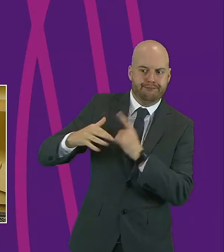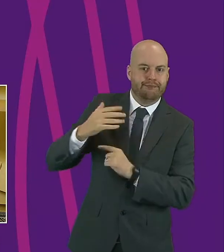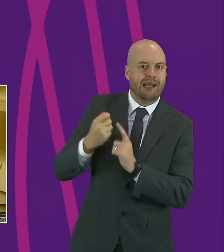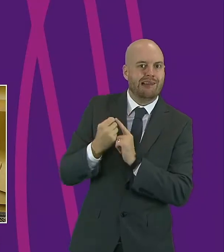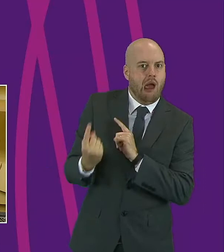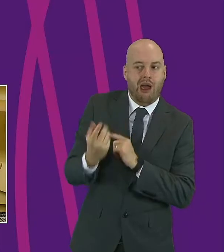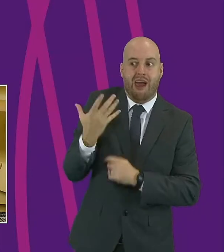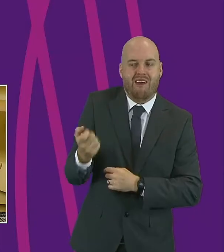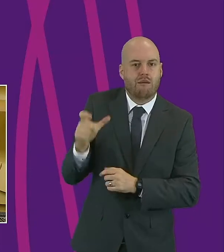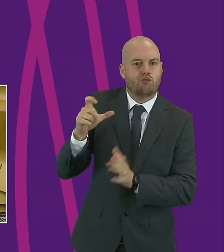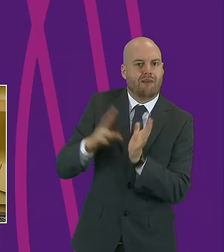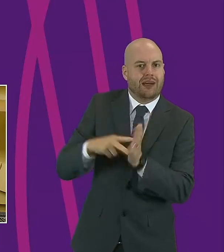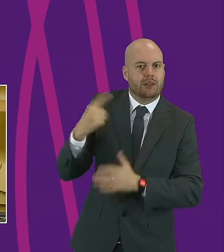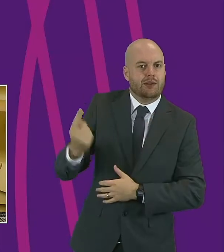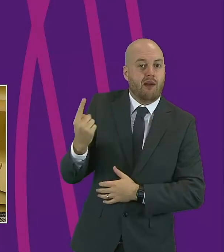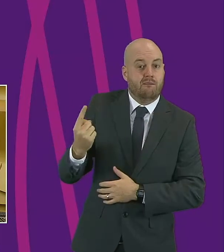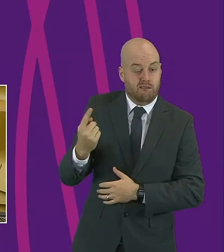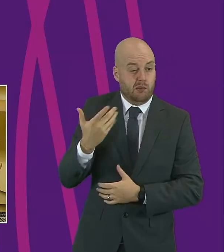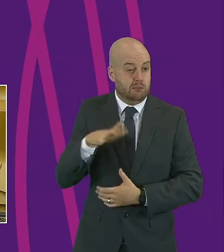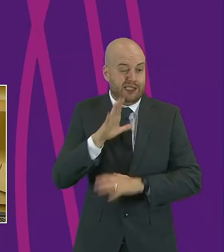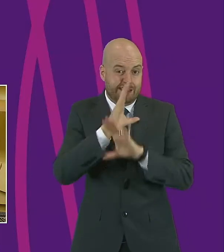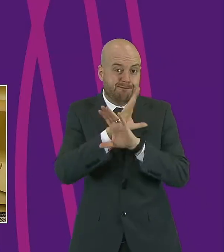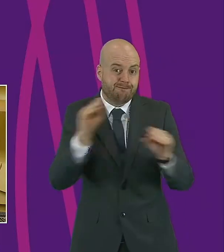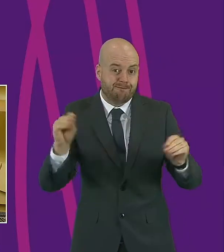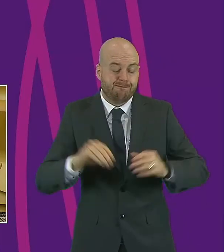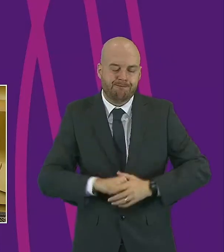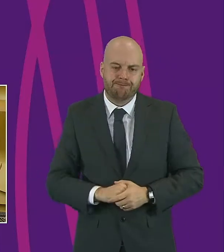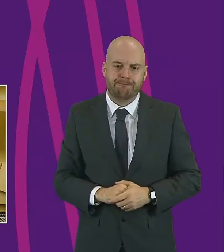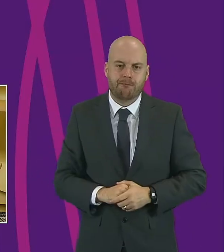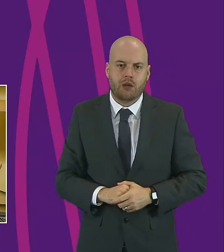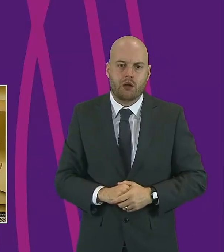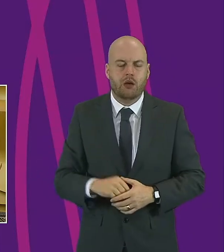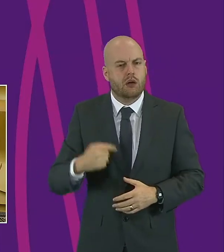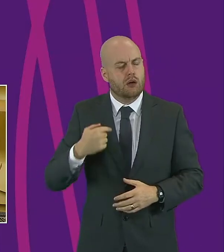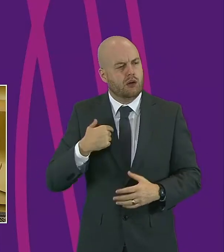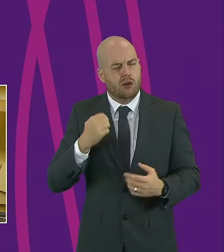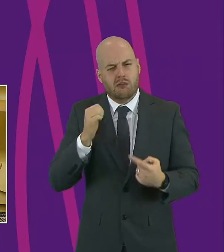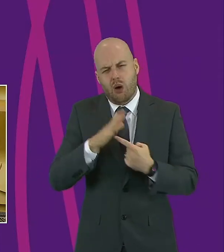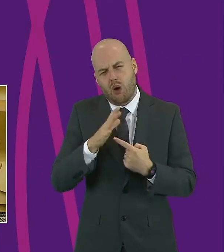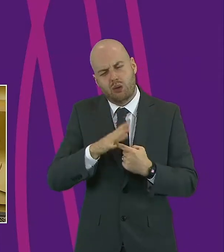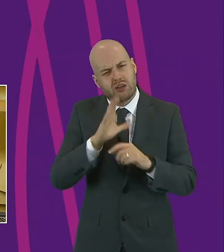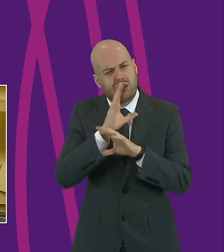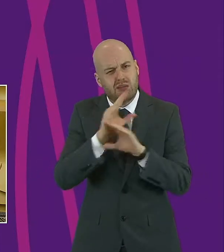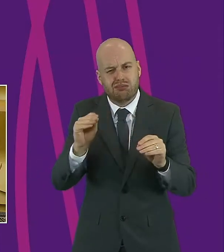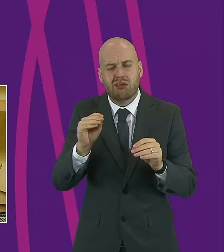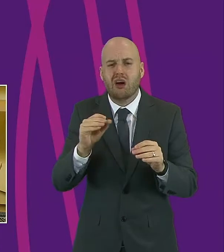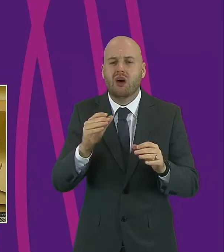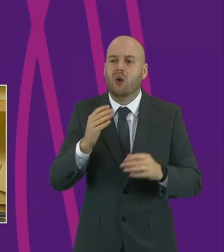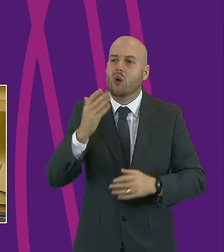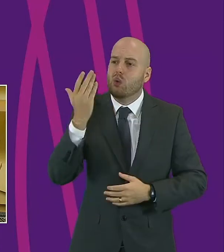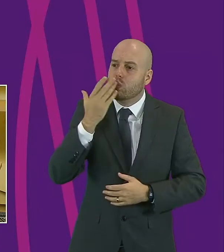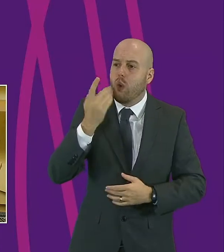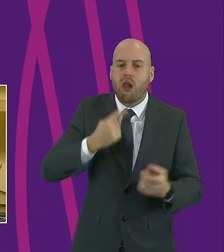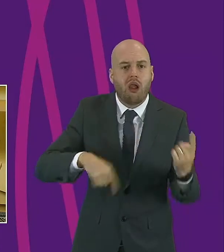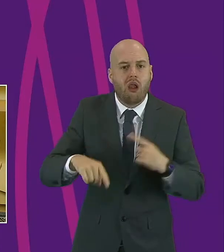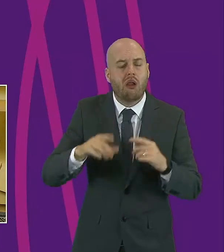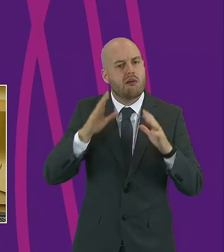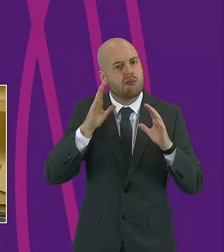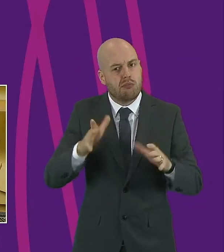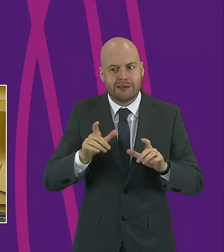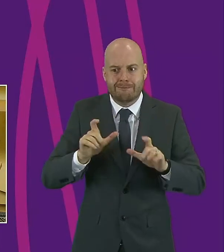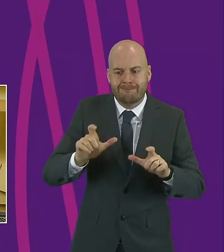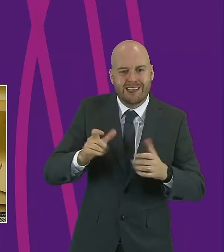cases highlight a continued need for caution, especially since our priority continues to be to keep schools safely